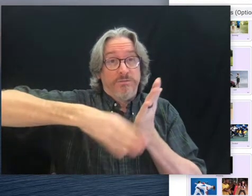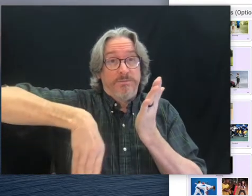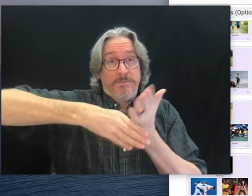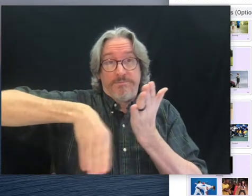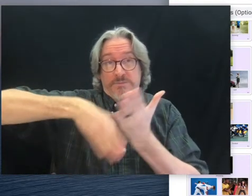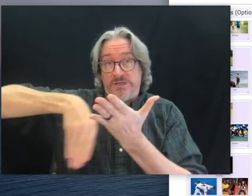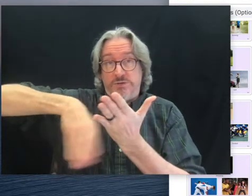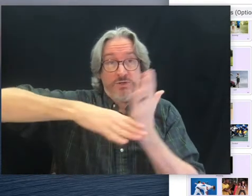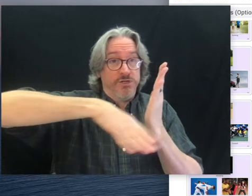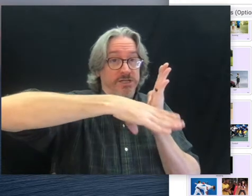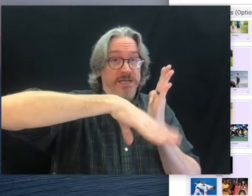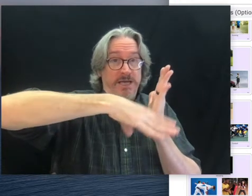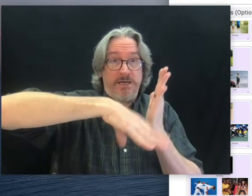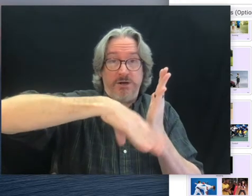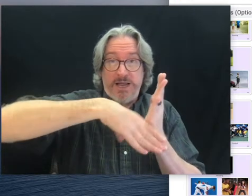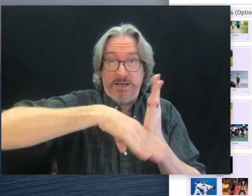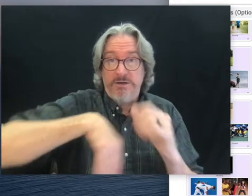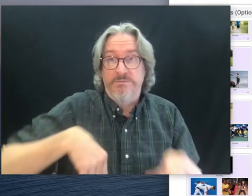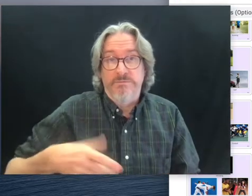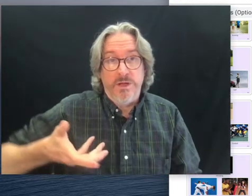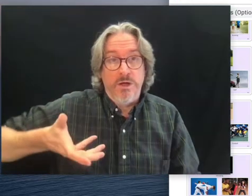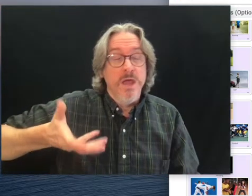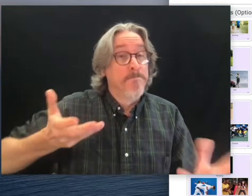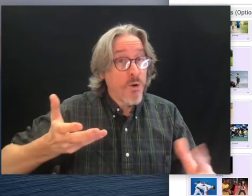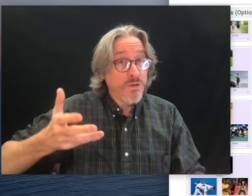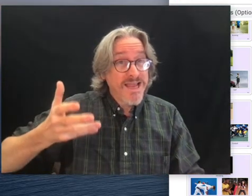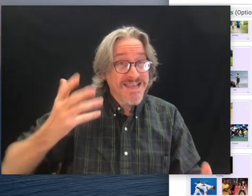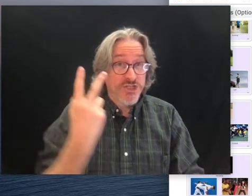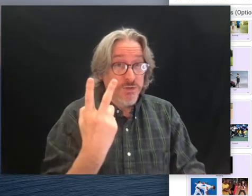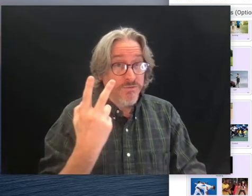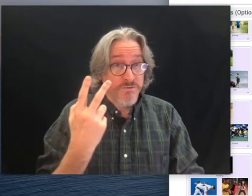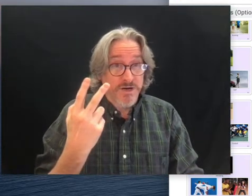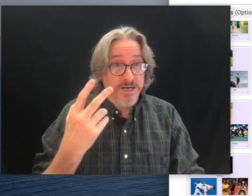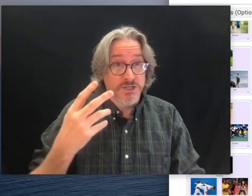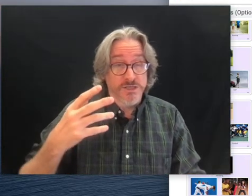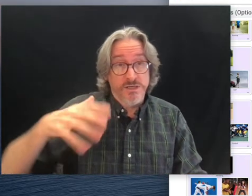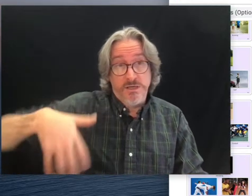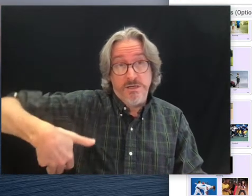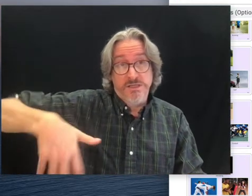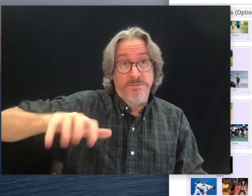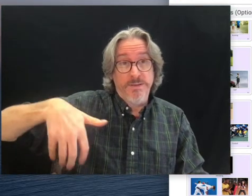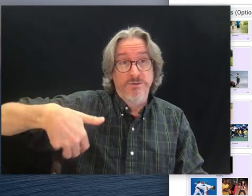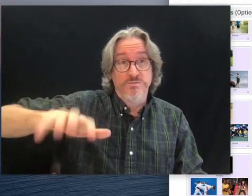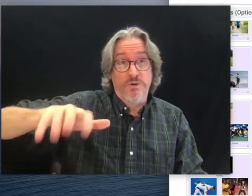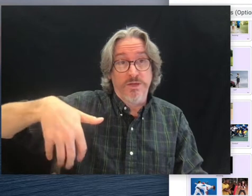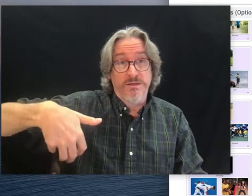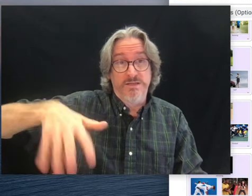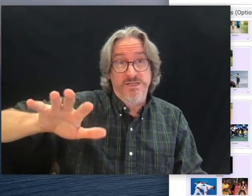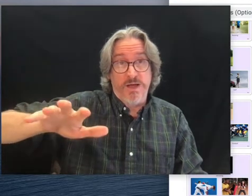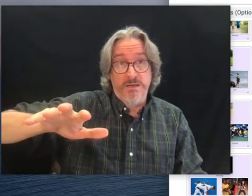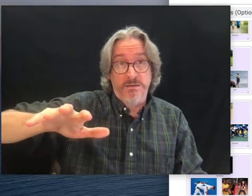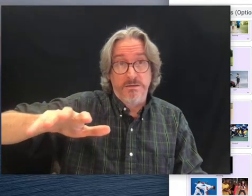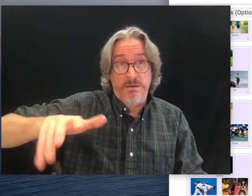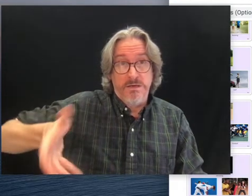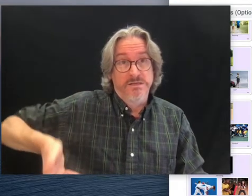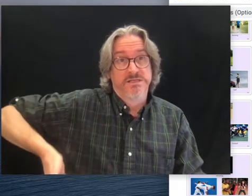Soccer. So you just kick your hand. Bowling has two different variations. Some people do bowling this